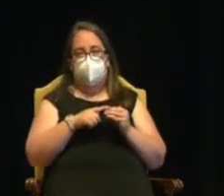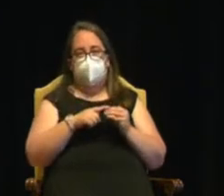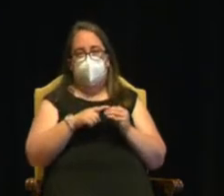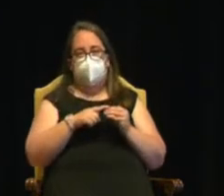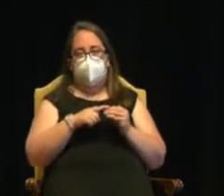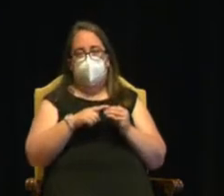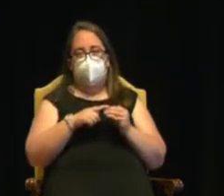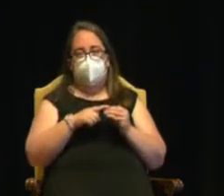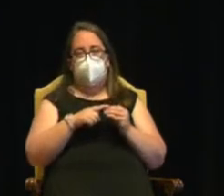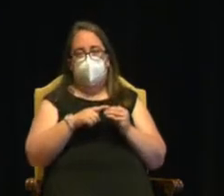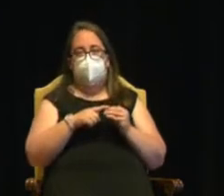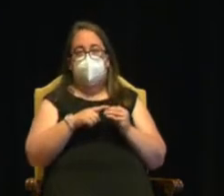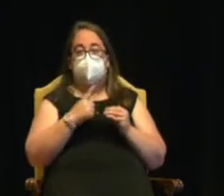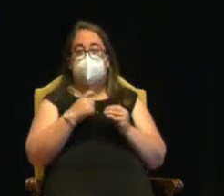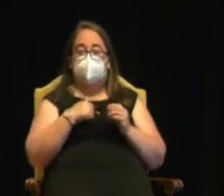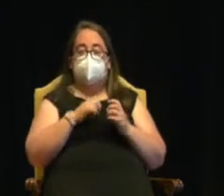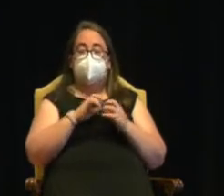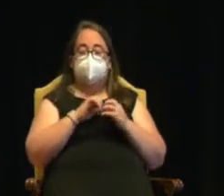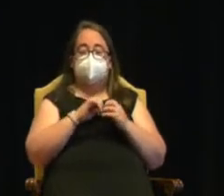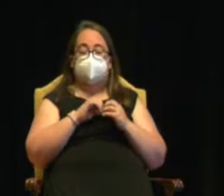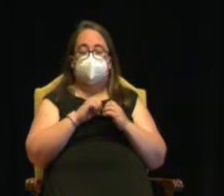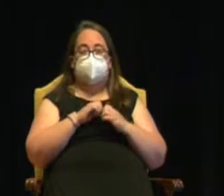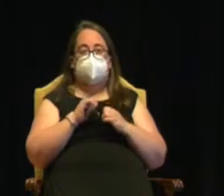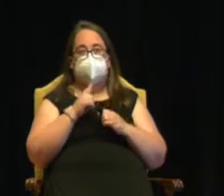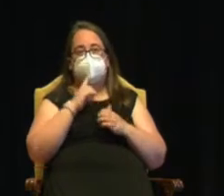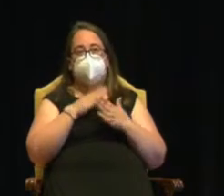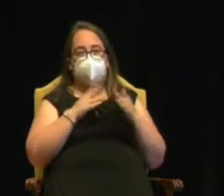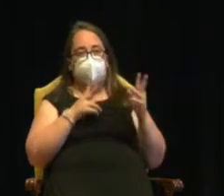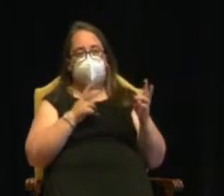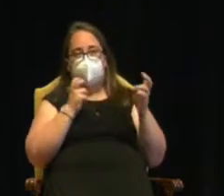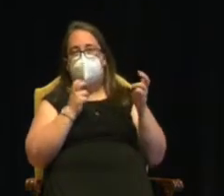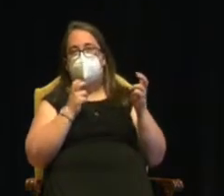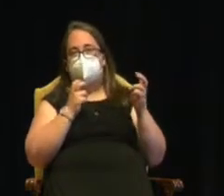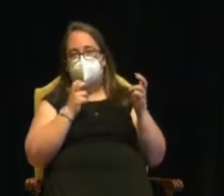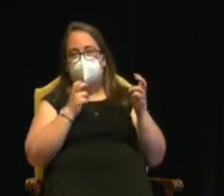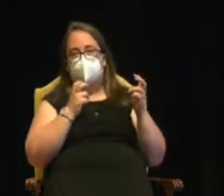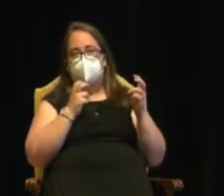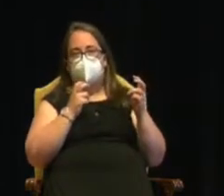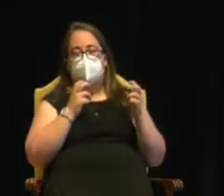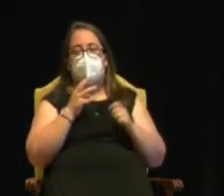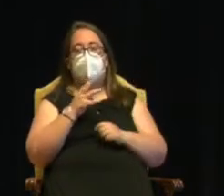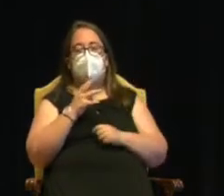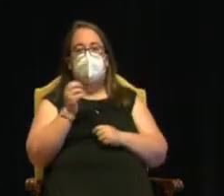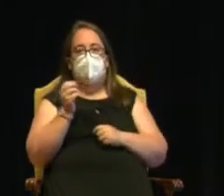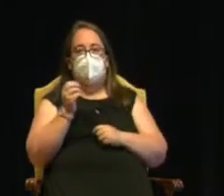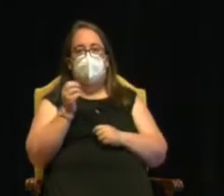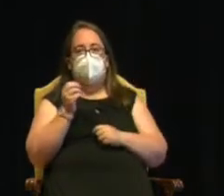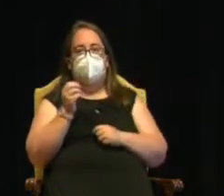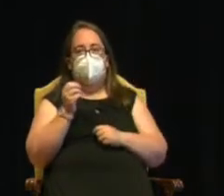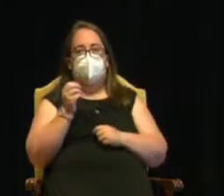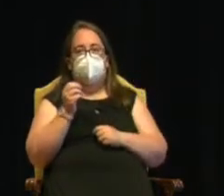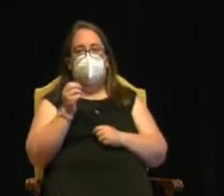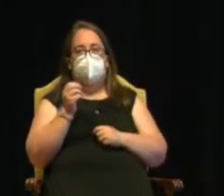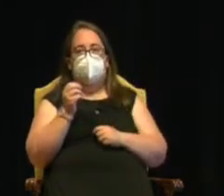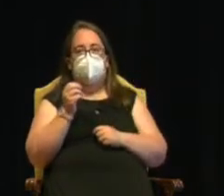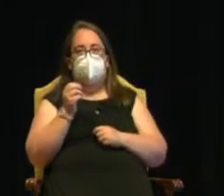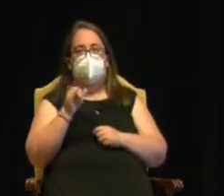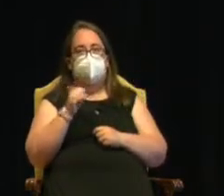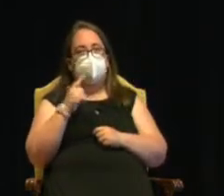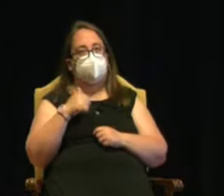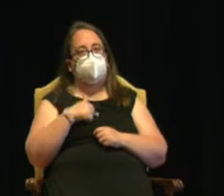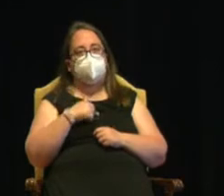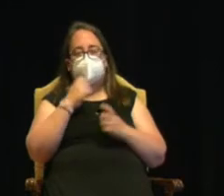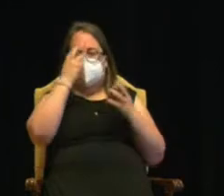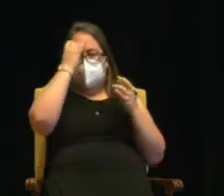This is something I'm wrestling with, because that is part of the appropriation. And this is something I've been